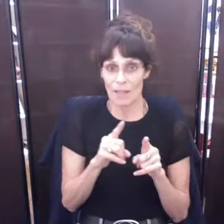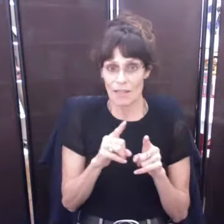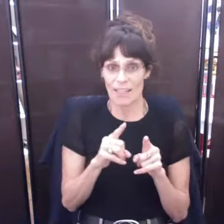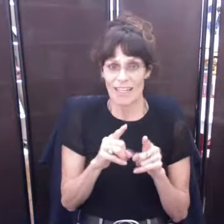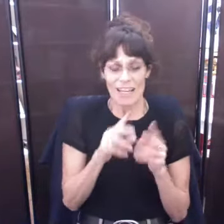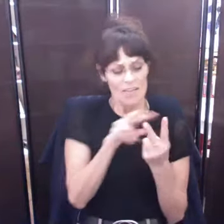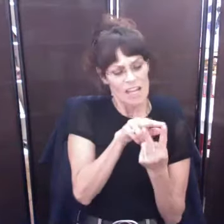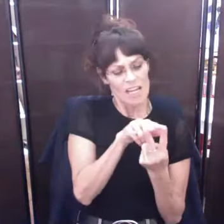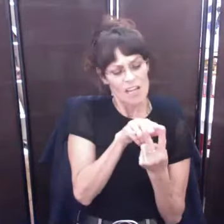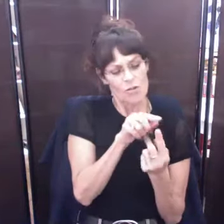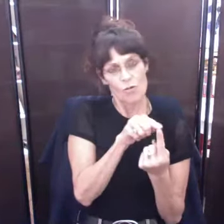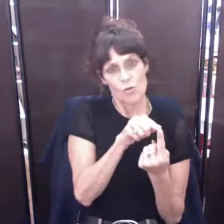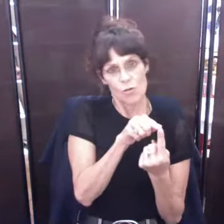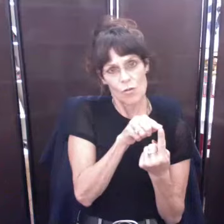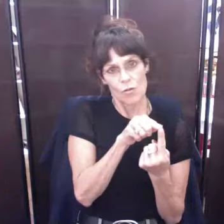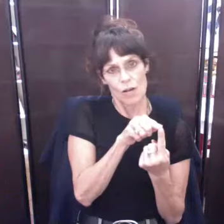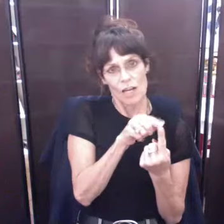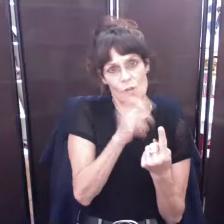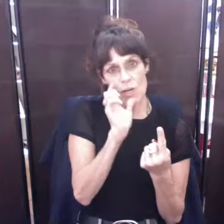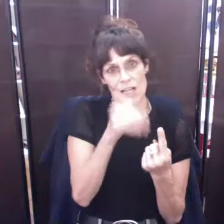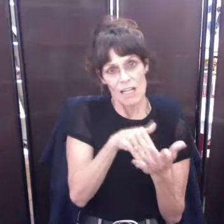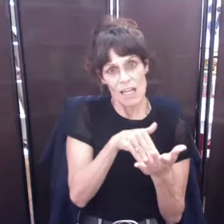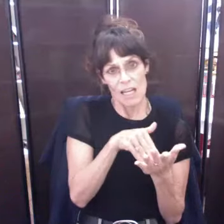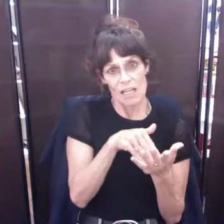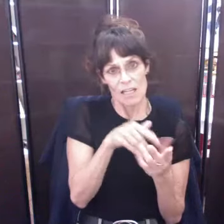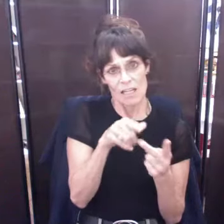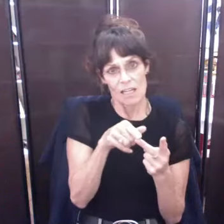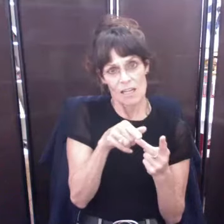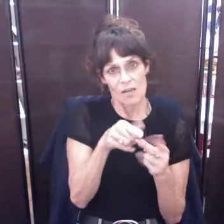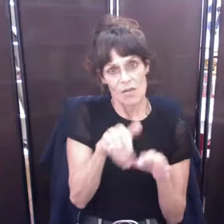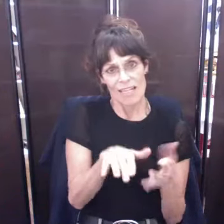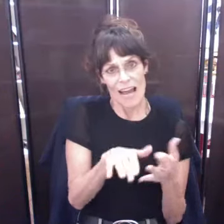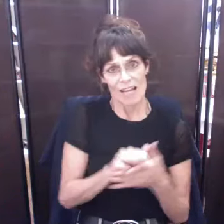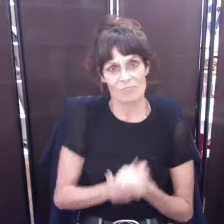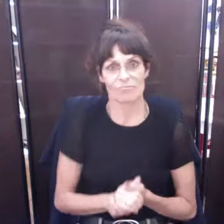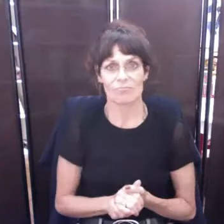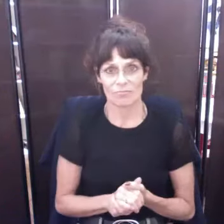two things. They either pick up or they die trying to pick up.